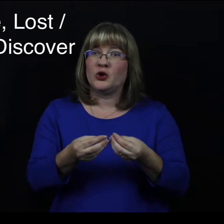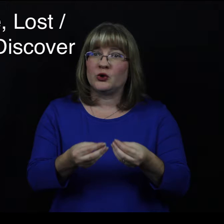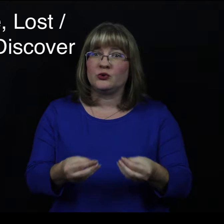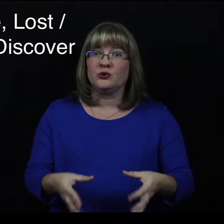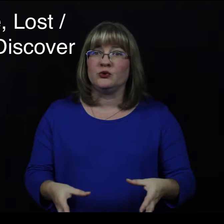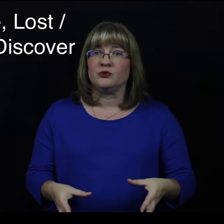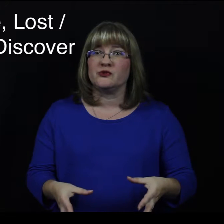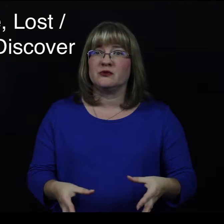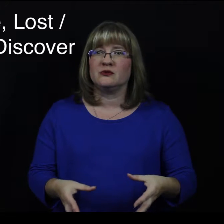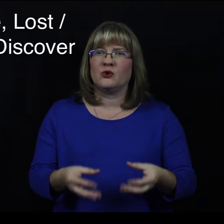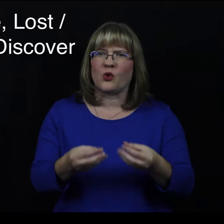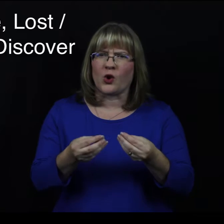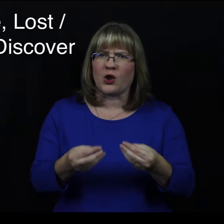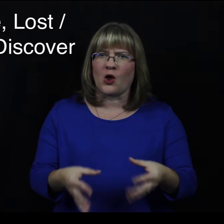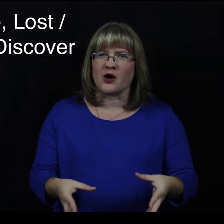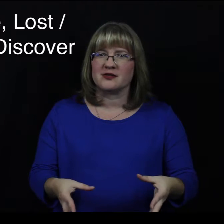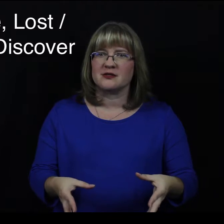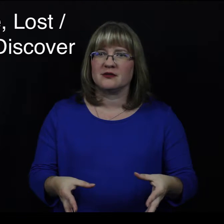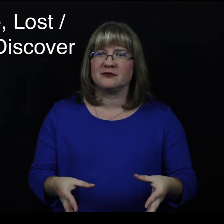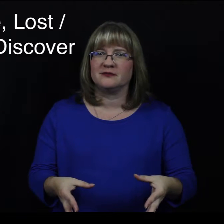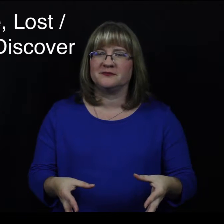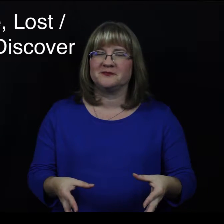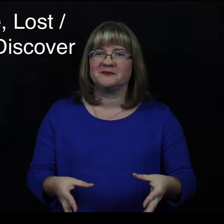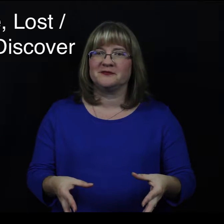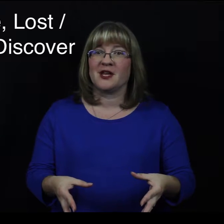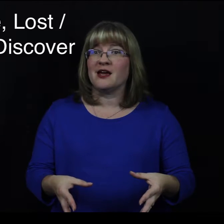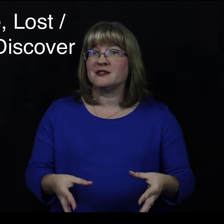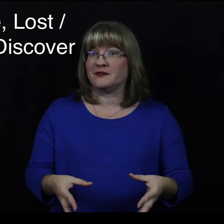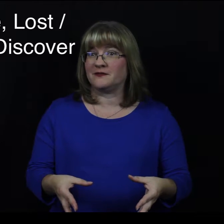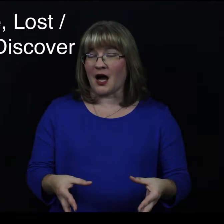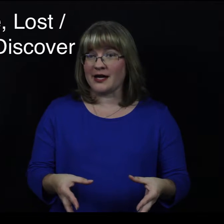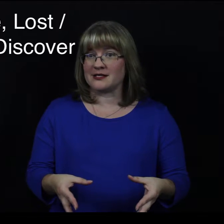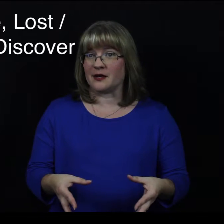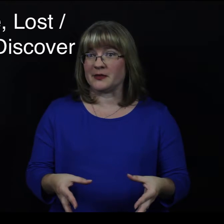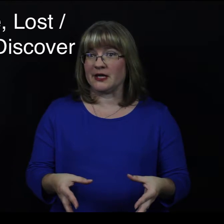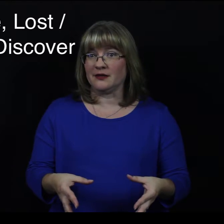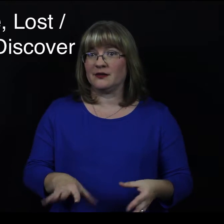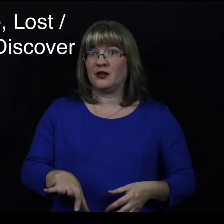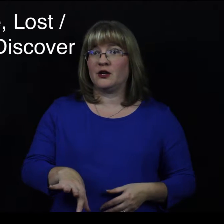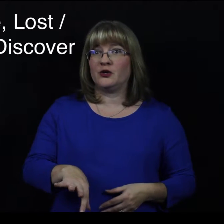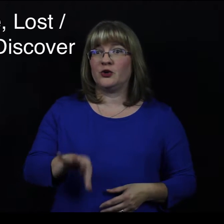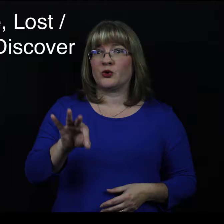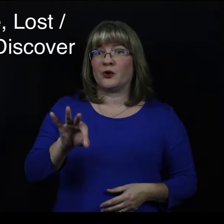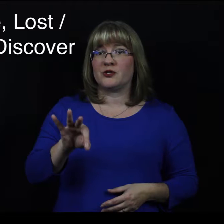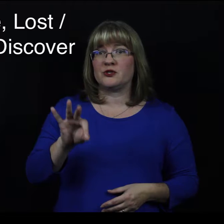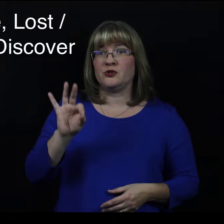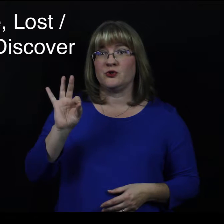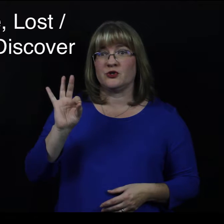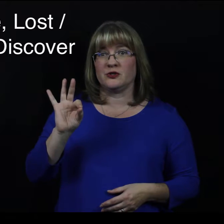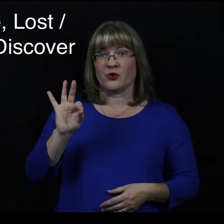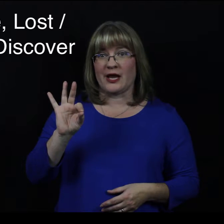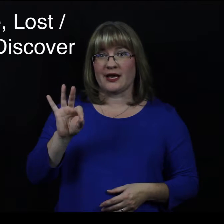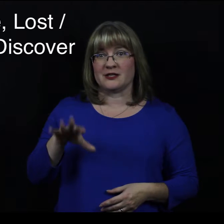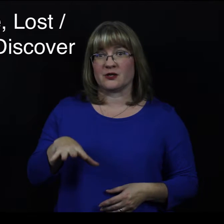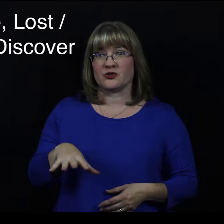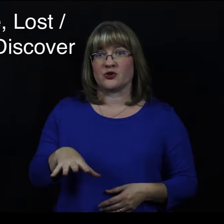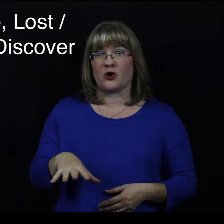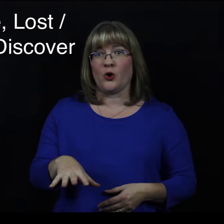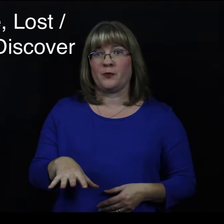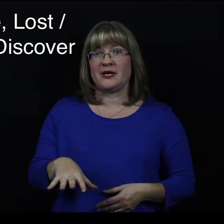Lose or lost. To find something, you're going to use your hand is going to start open